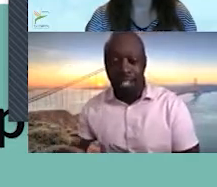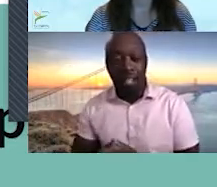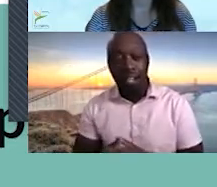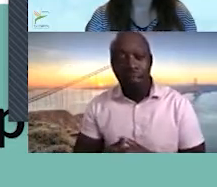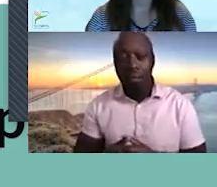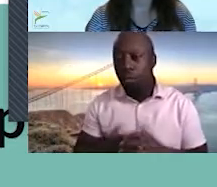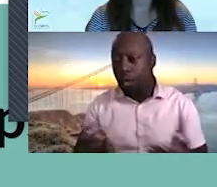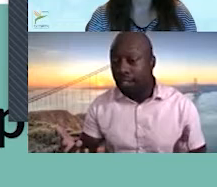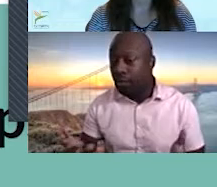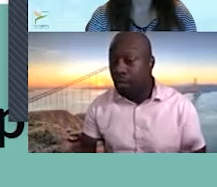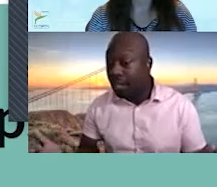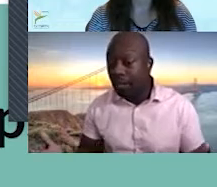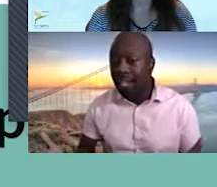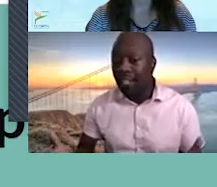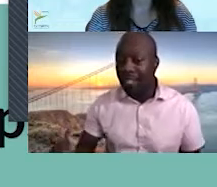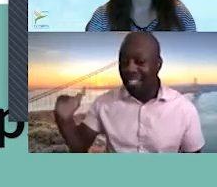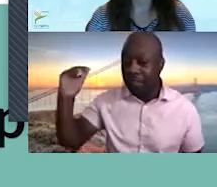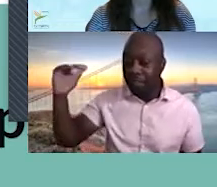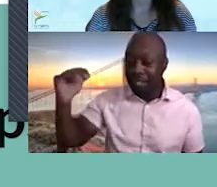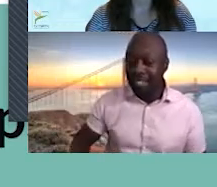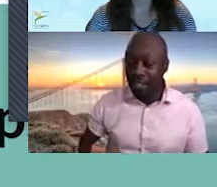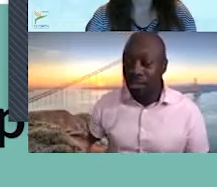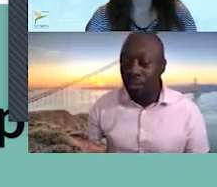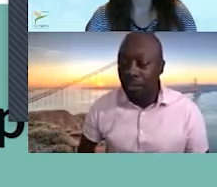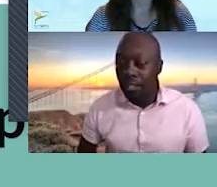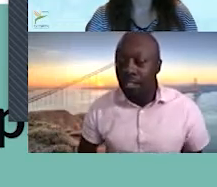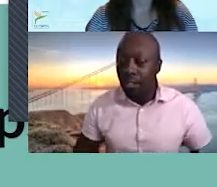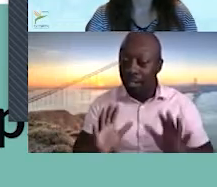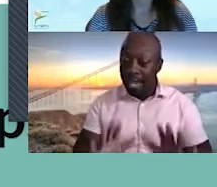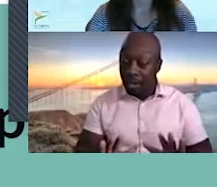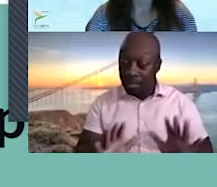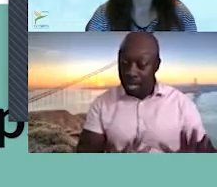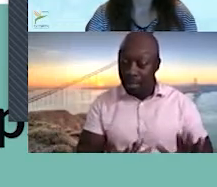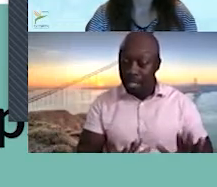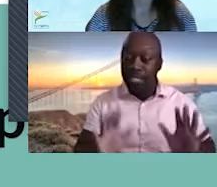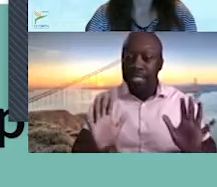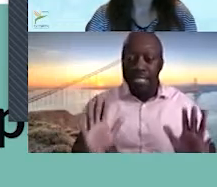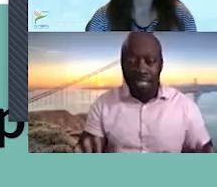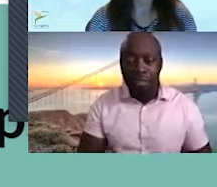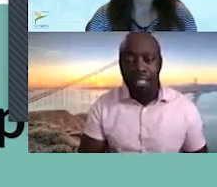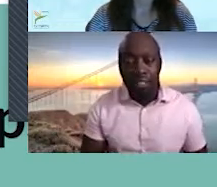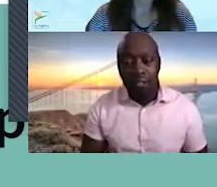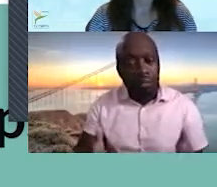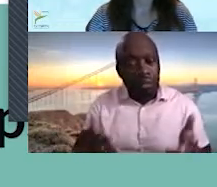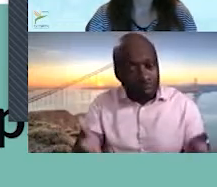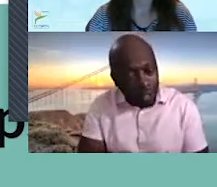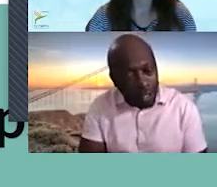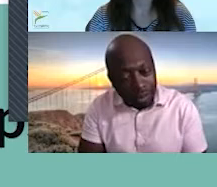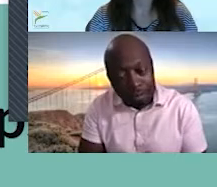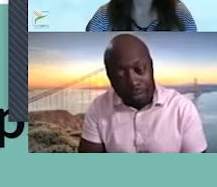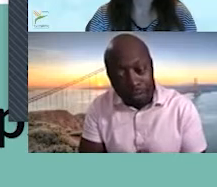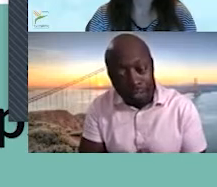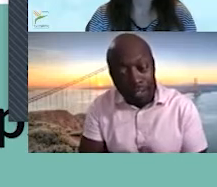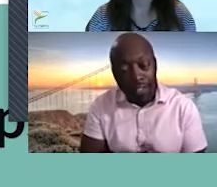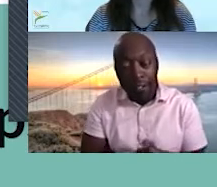WA. What, where, when they get into school. So for now, as babies, simple yes or no. You want some more? You